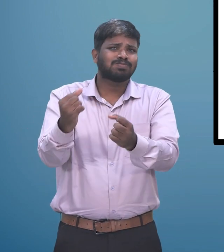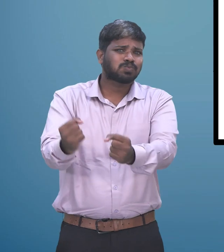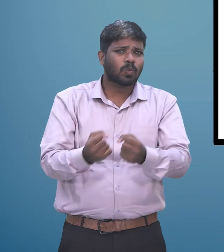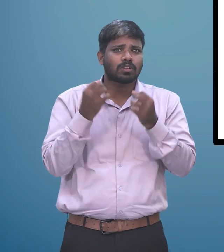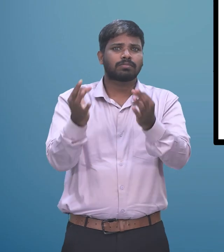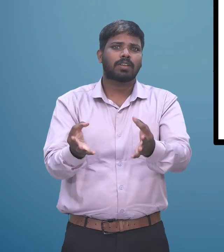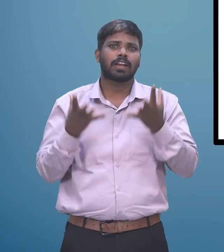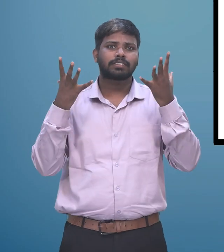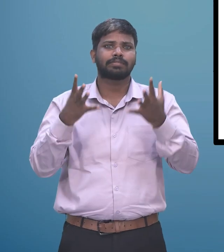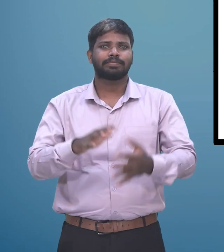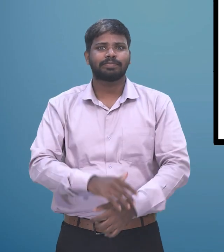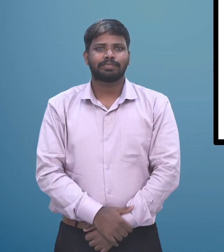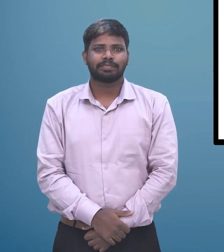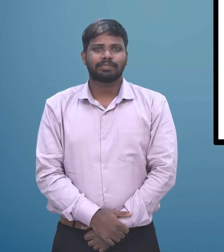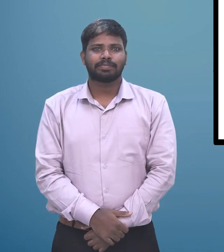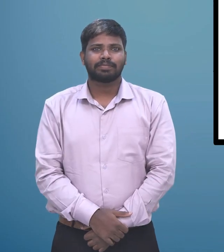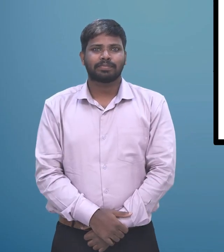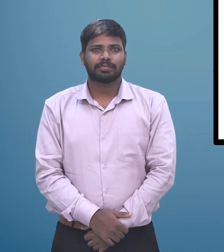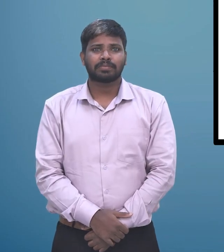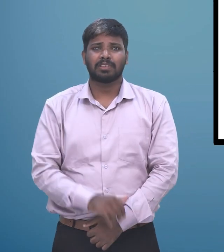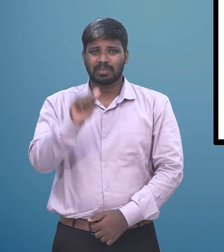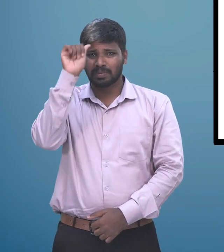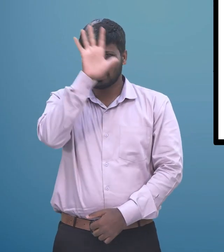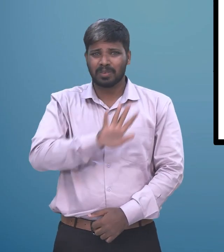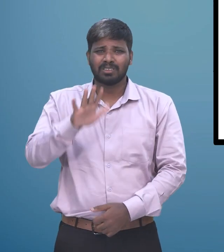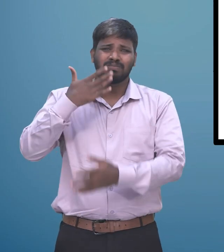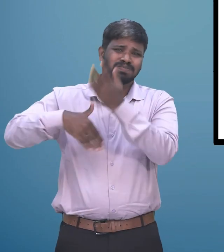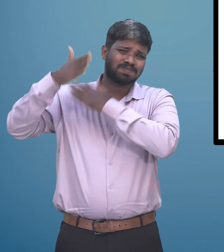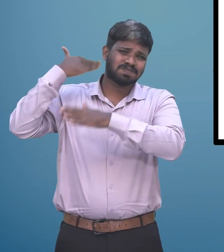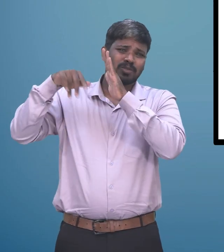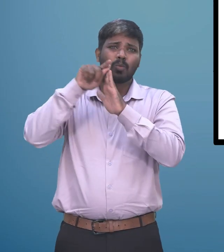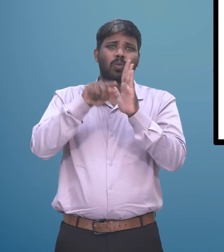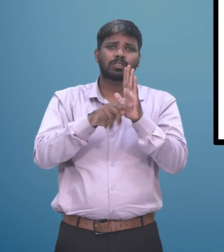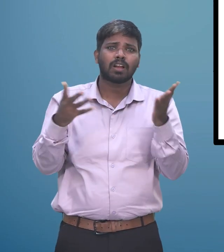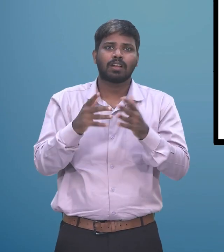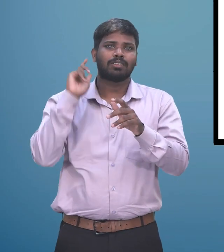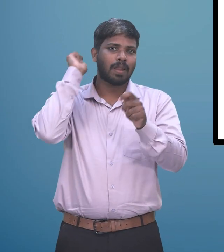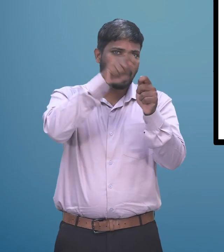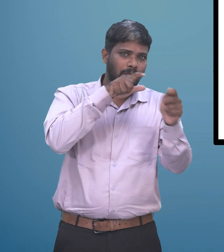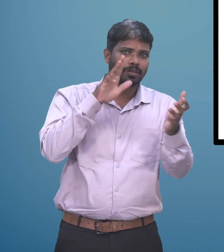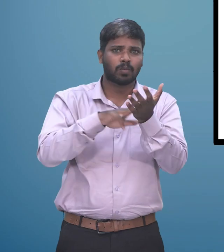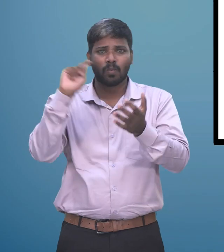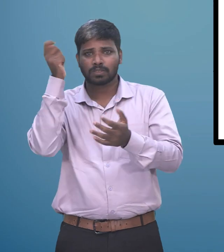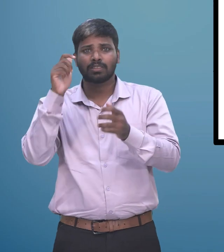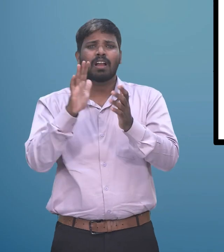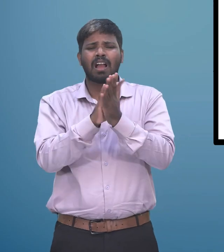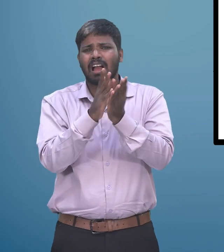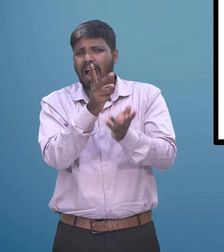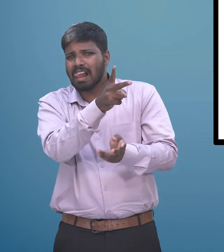powerful influence on their lives. The old epics of India, the Ramayana and the Mahabharata, and other books in